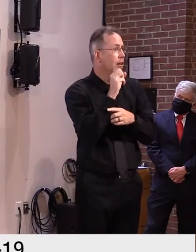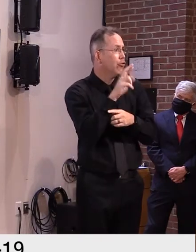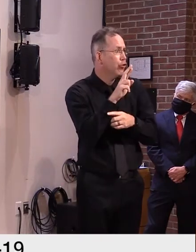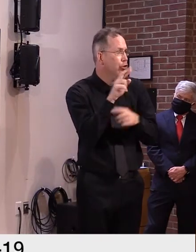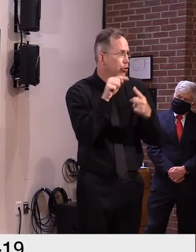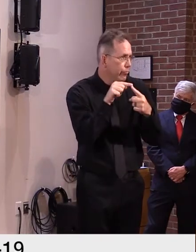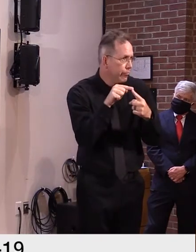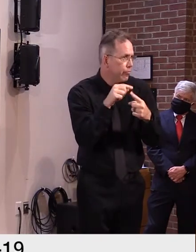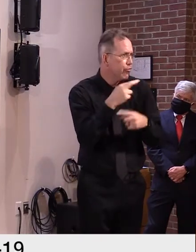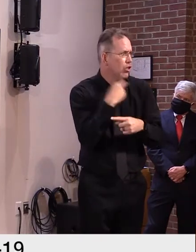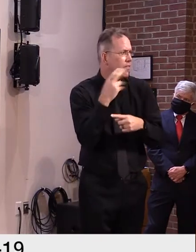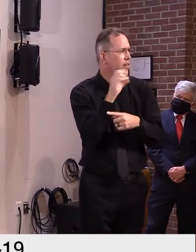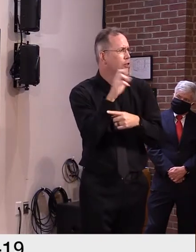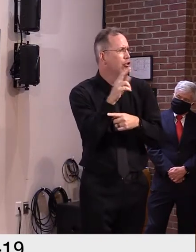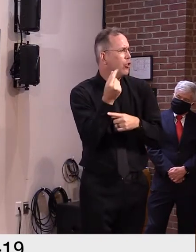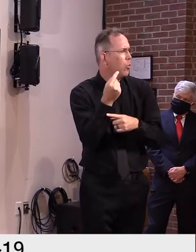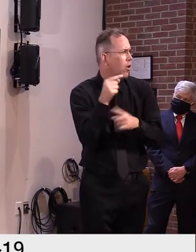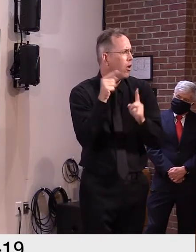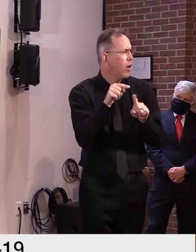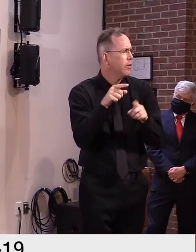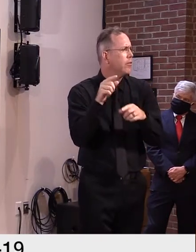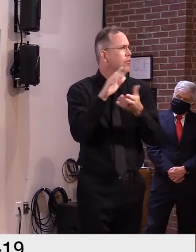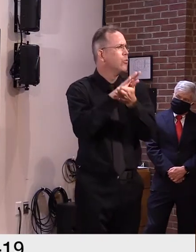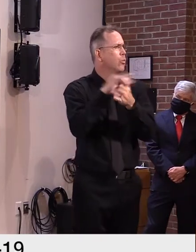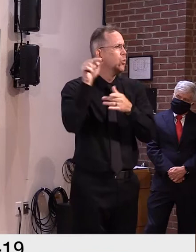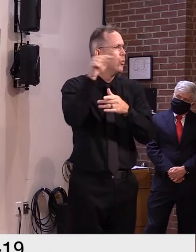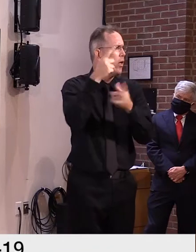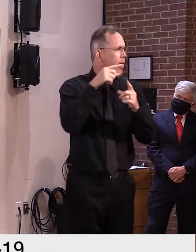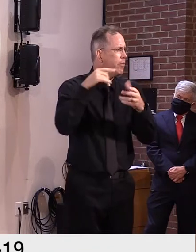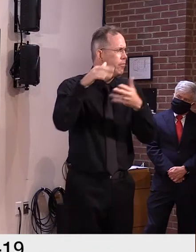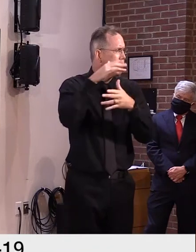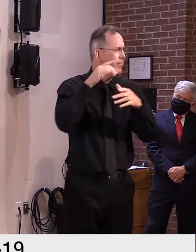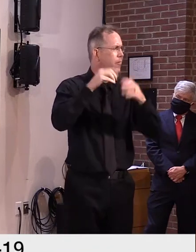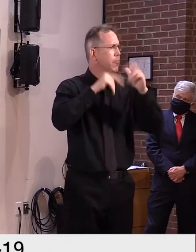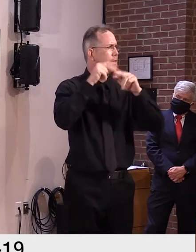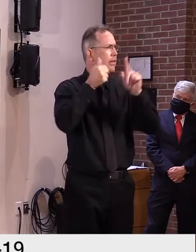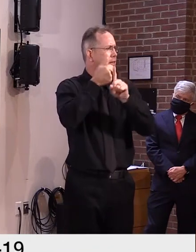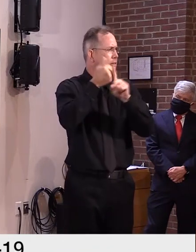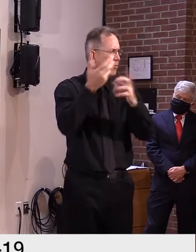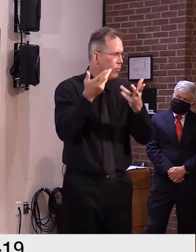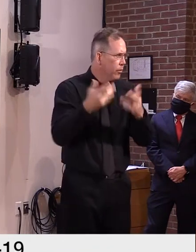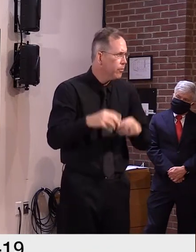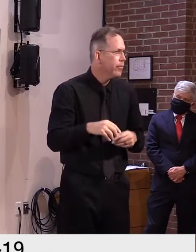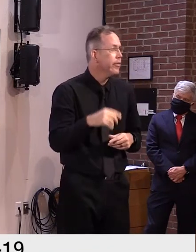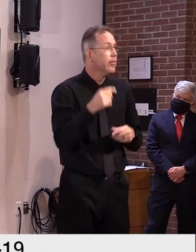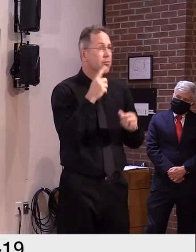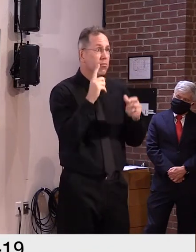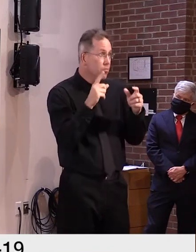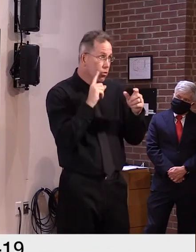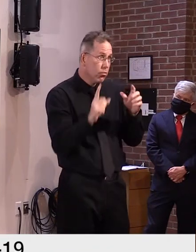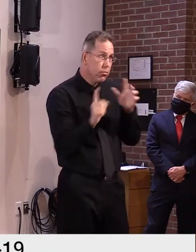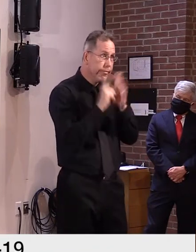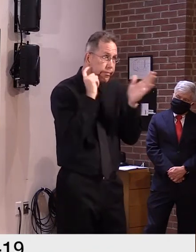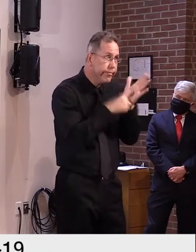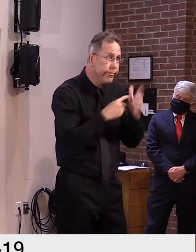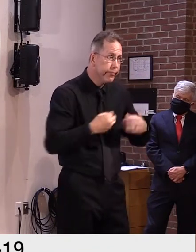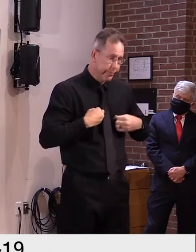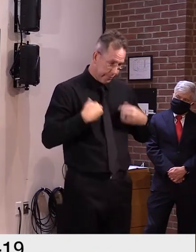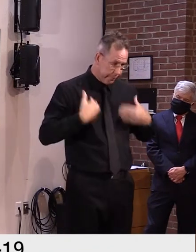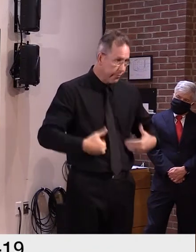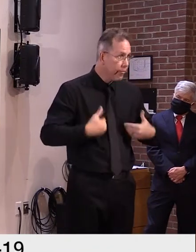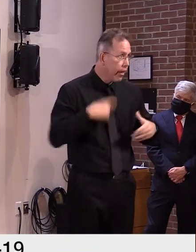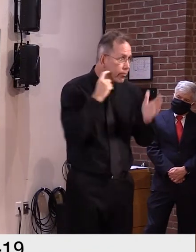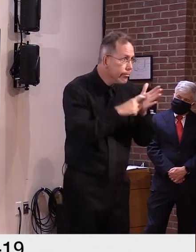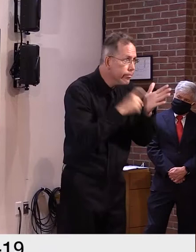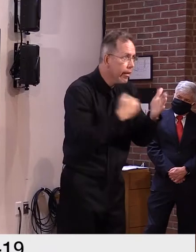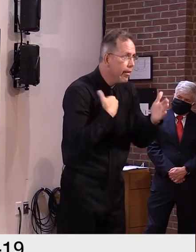much time to develop and usually doesn't turn up right away, and for which